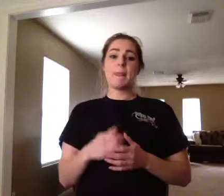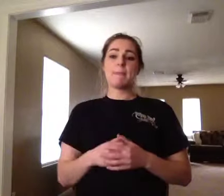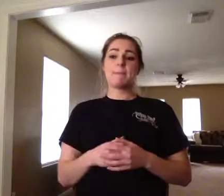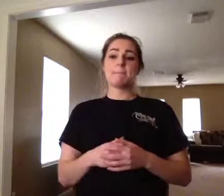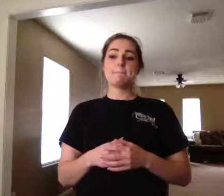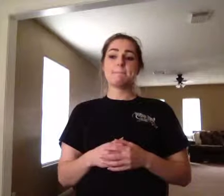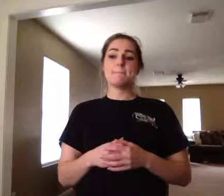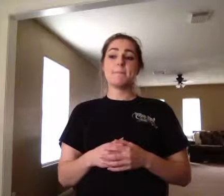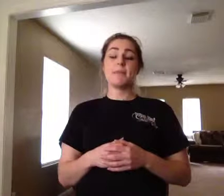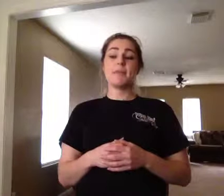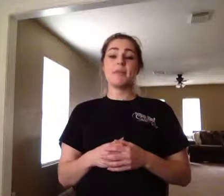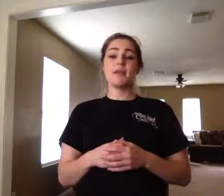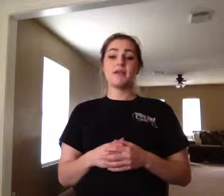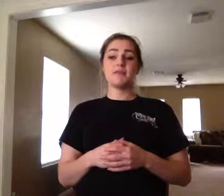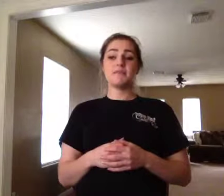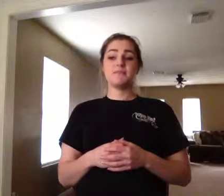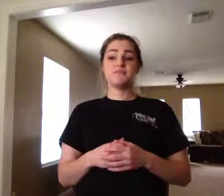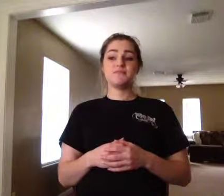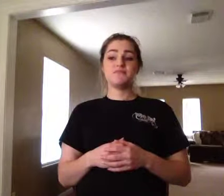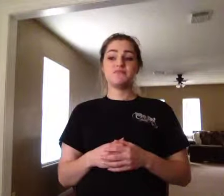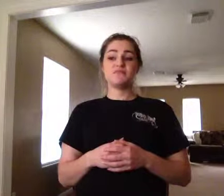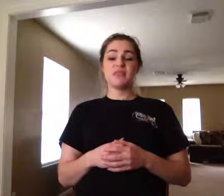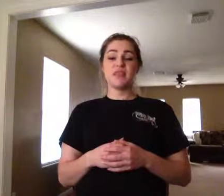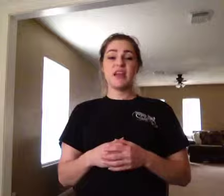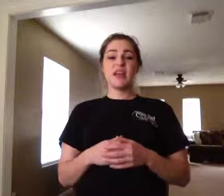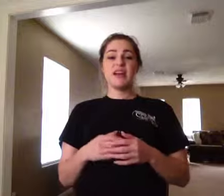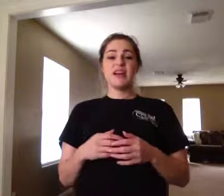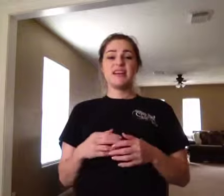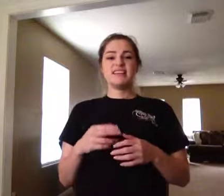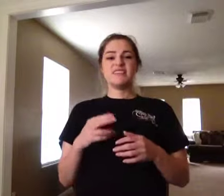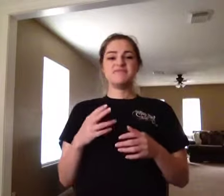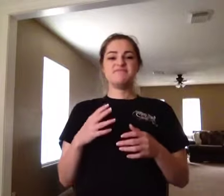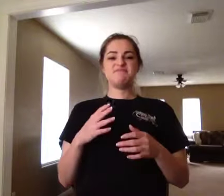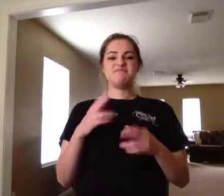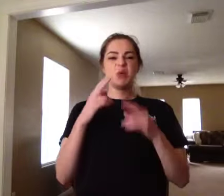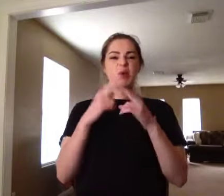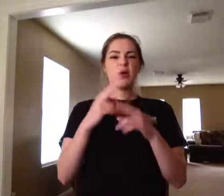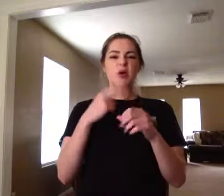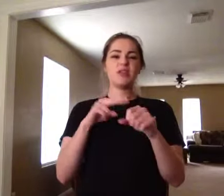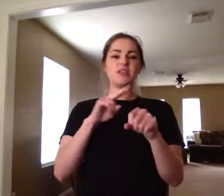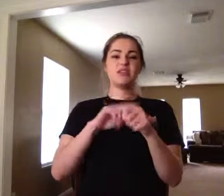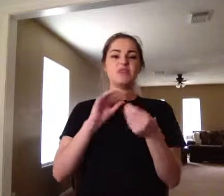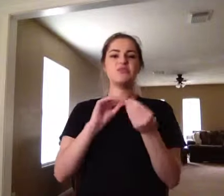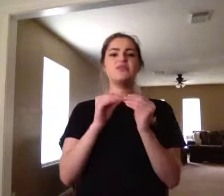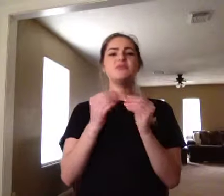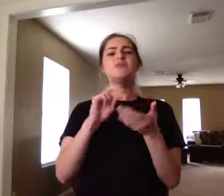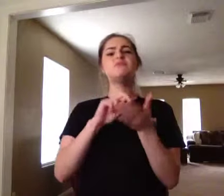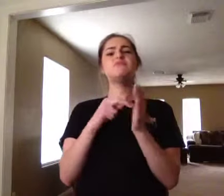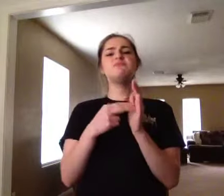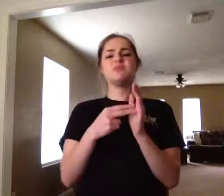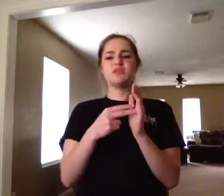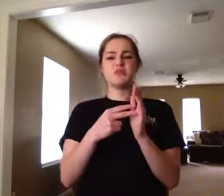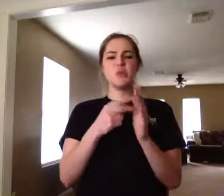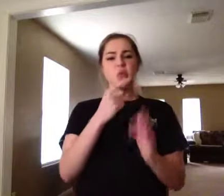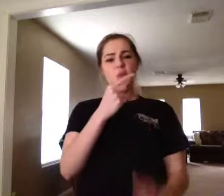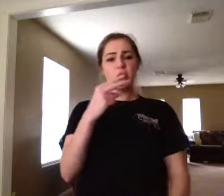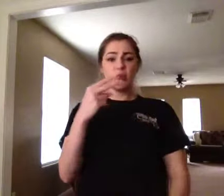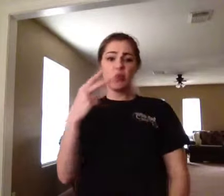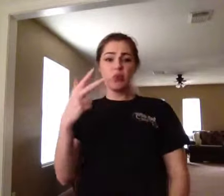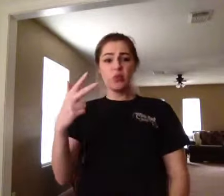Natural numbers. Natural numbers are the numbers you can count with. 1, 2, 3, 4, 5, 6, 7, 8,